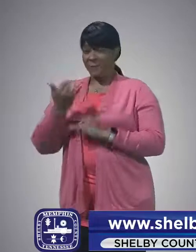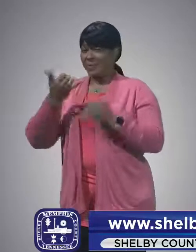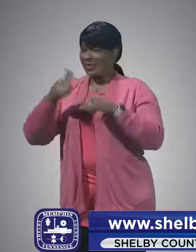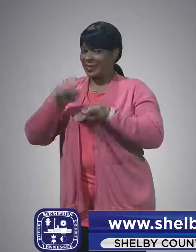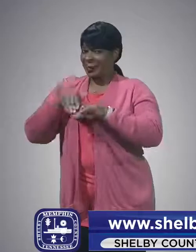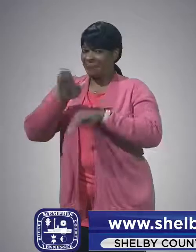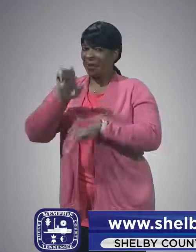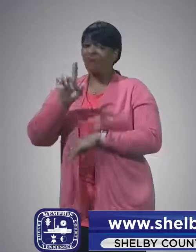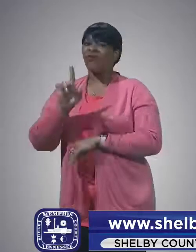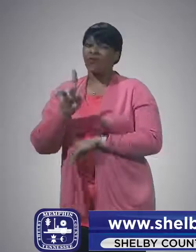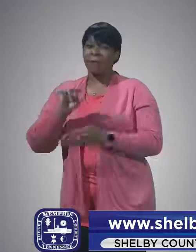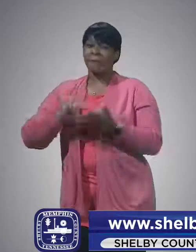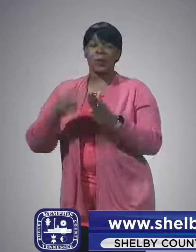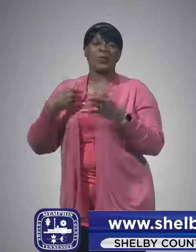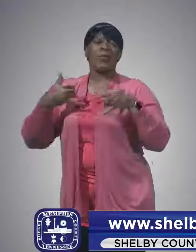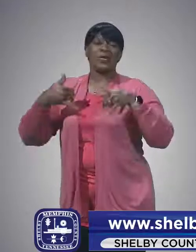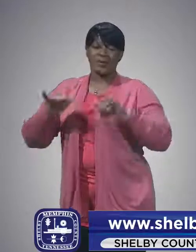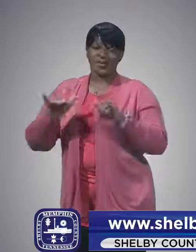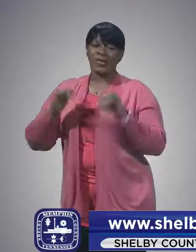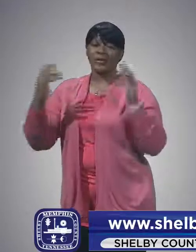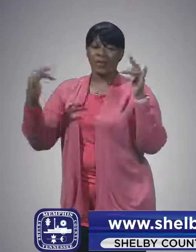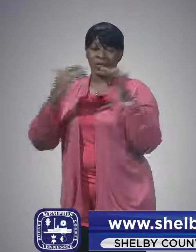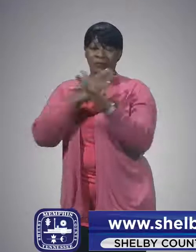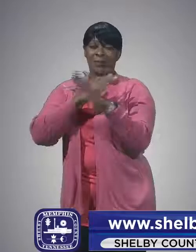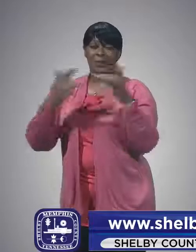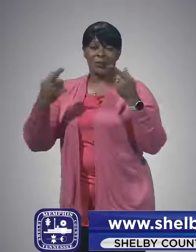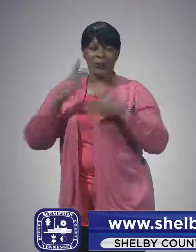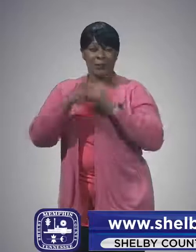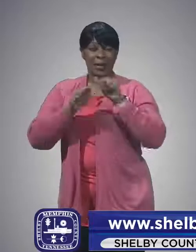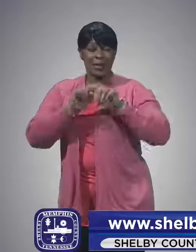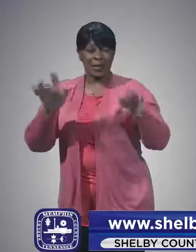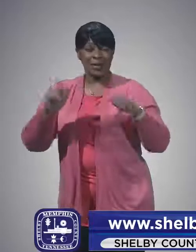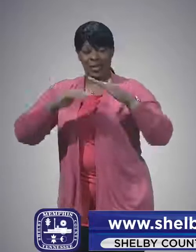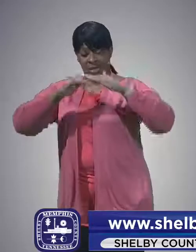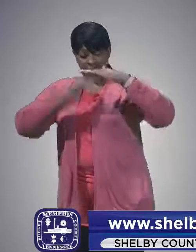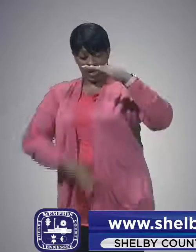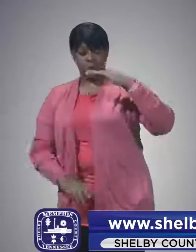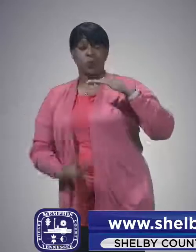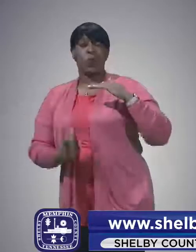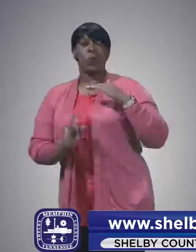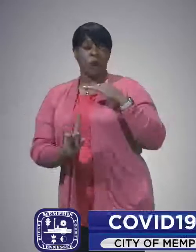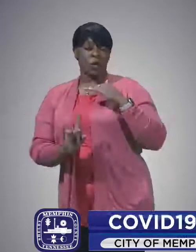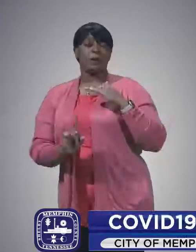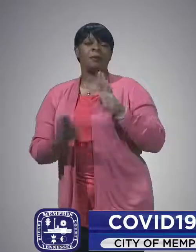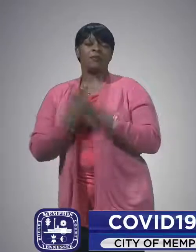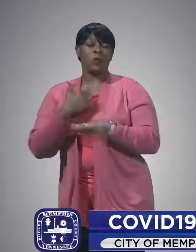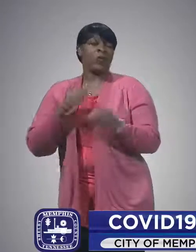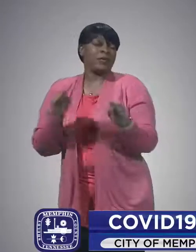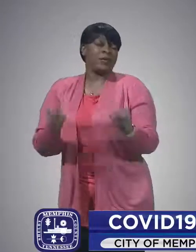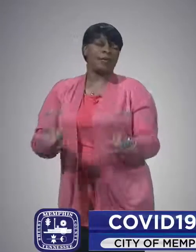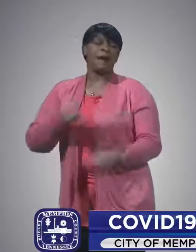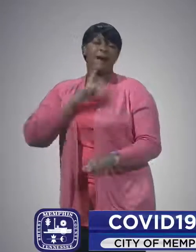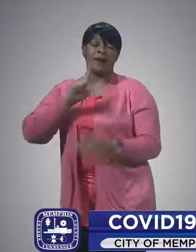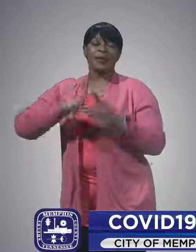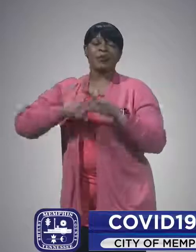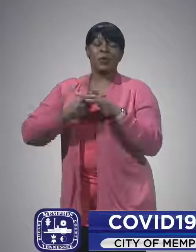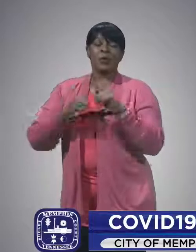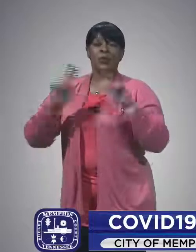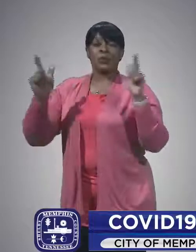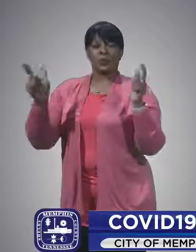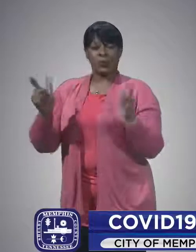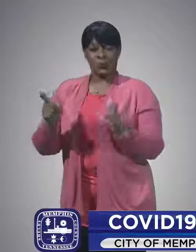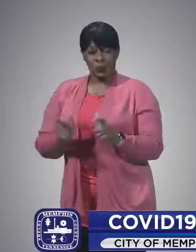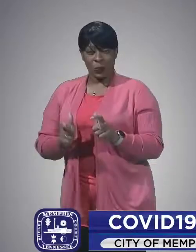still above 1, meaning we are growing the pandemic. We need to get it below 1 before we can actually begin to shrink